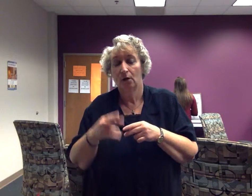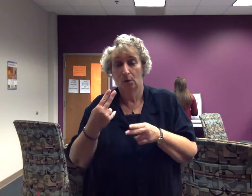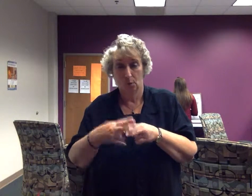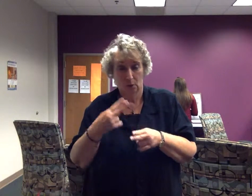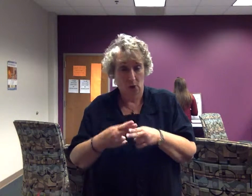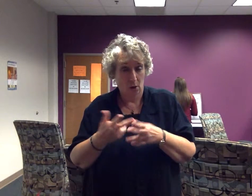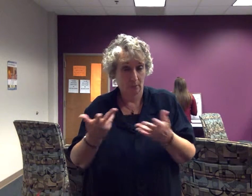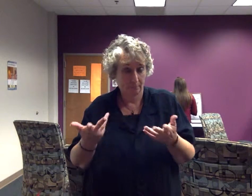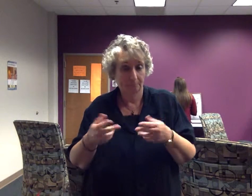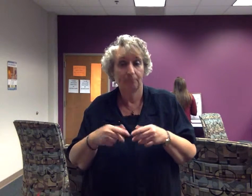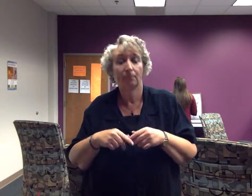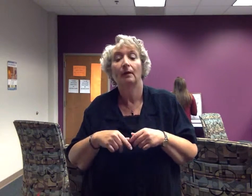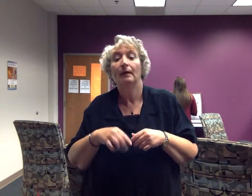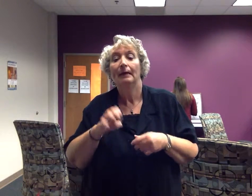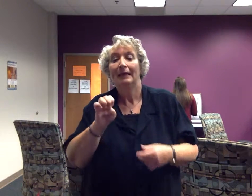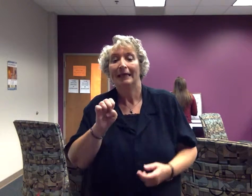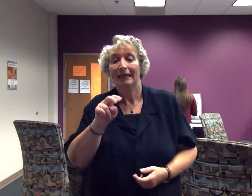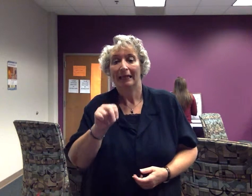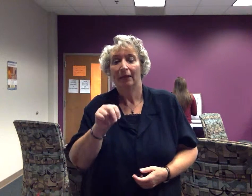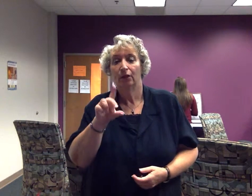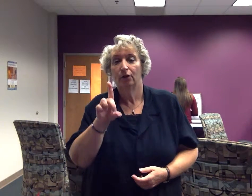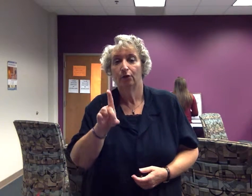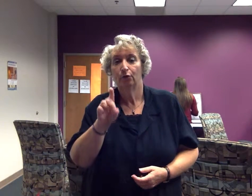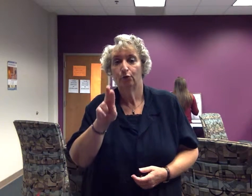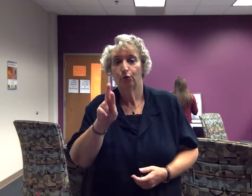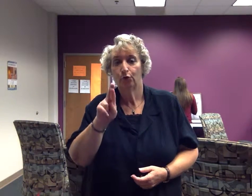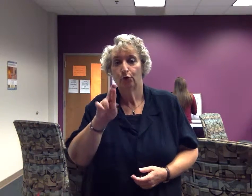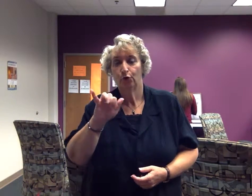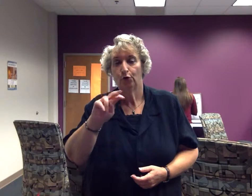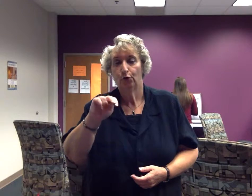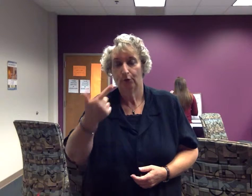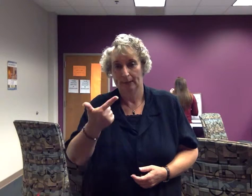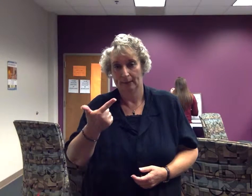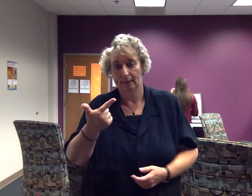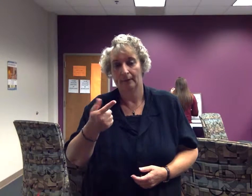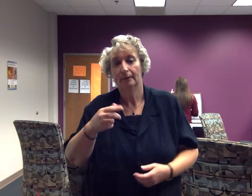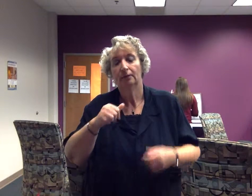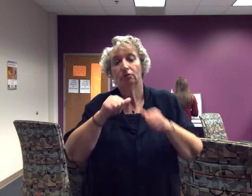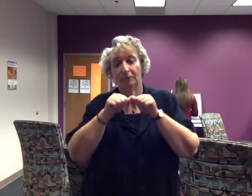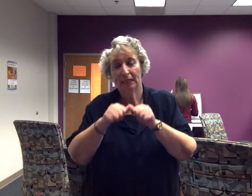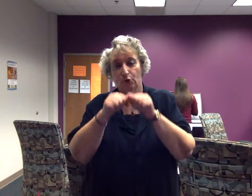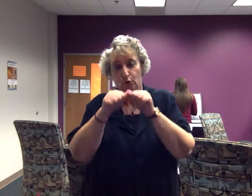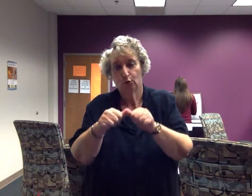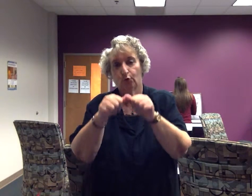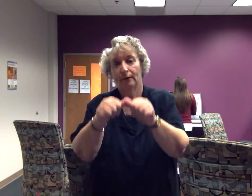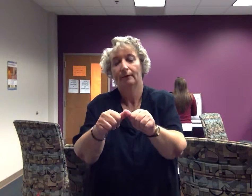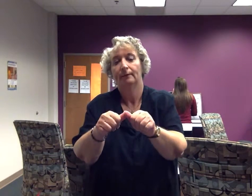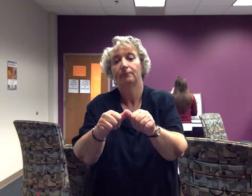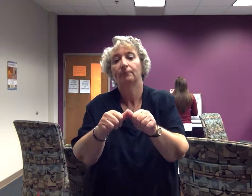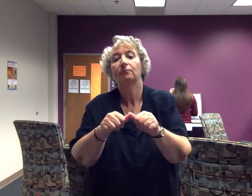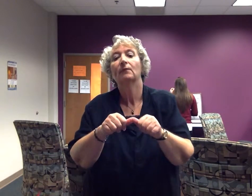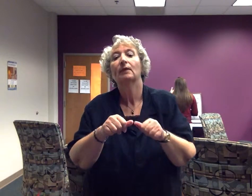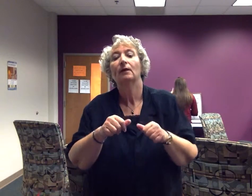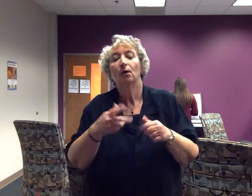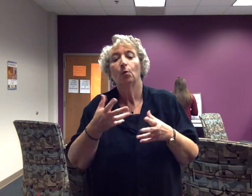understanding. Enduring means long-term, it lasts a long time. Understanding is what I want you to understand. So that's what we're going to write here. What is it